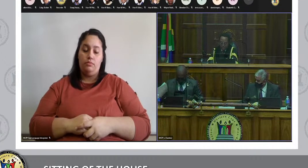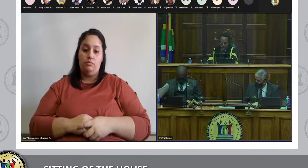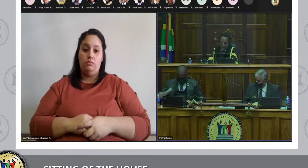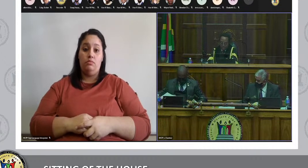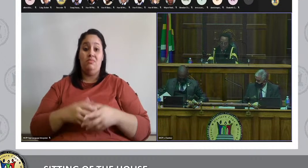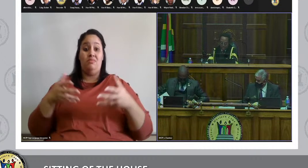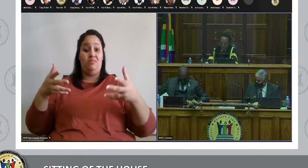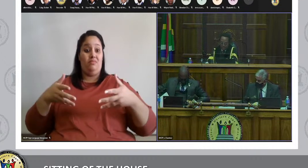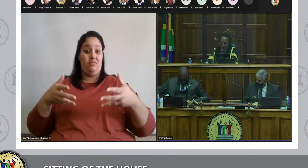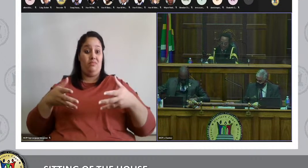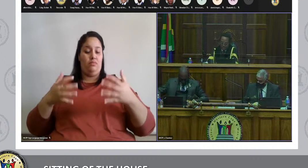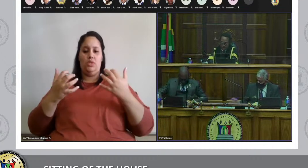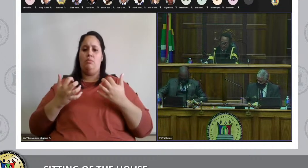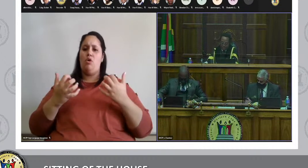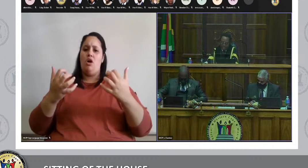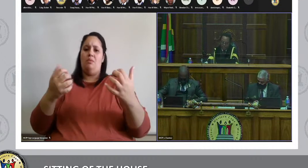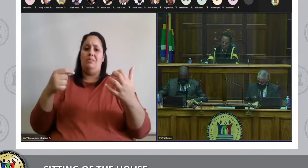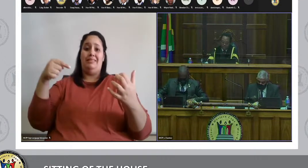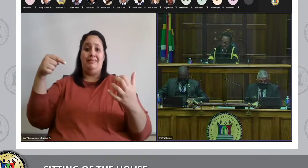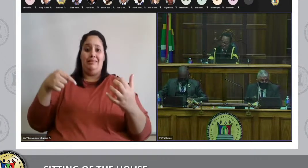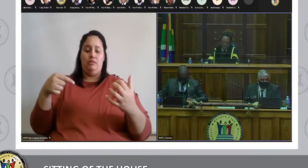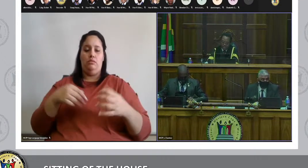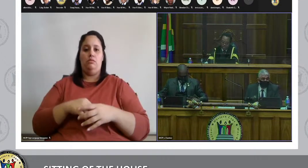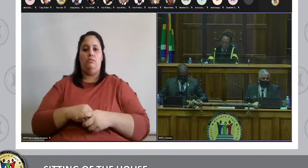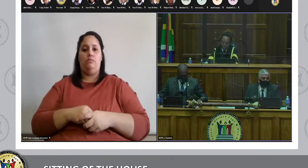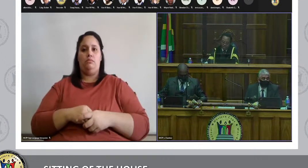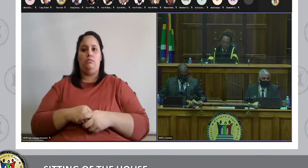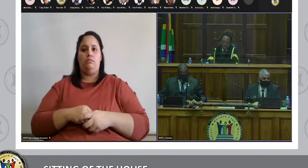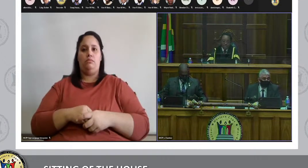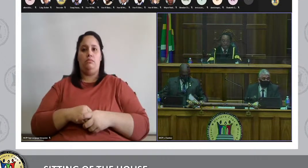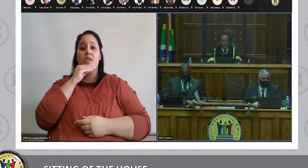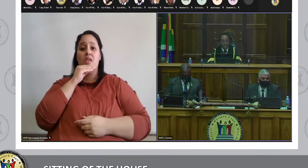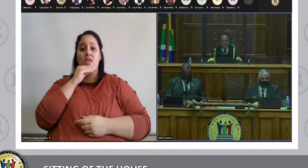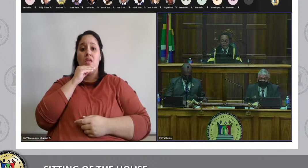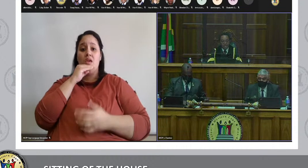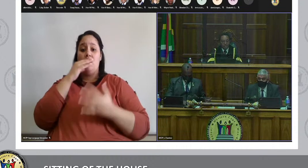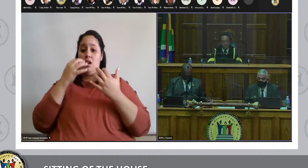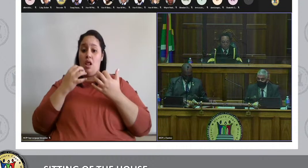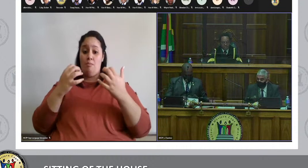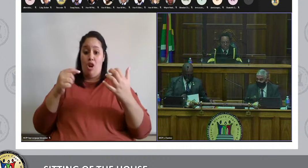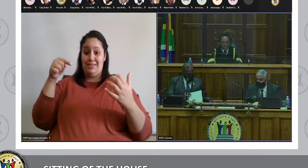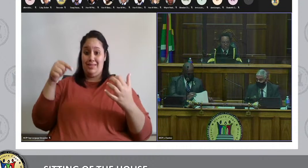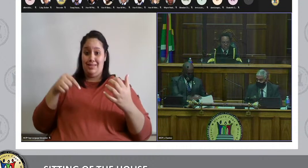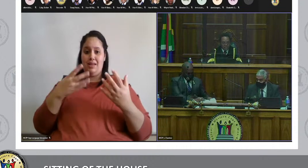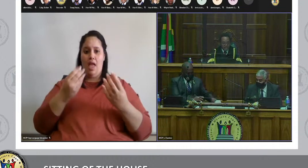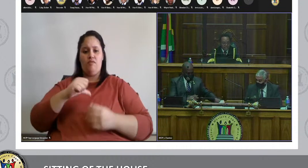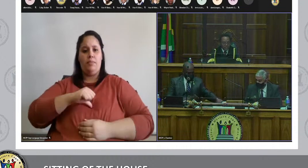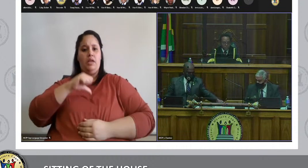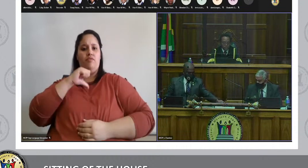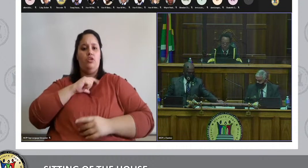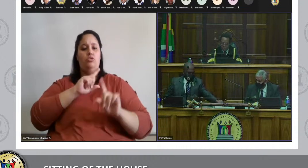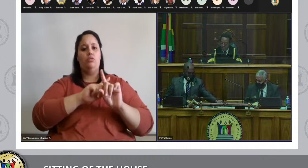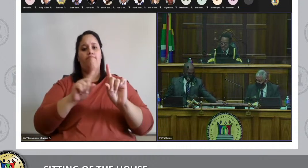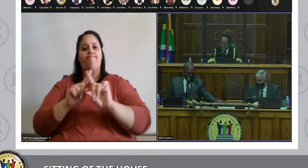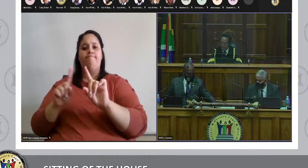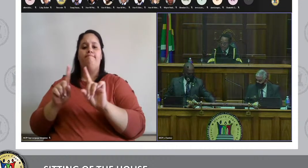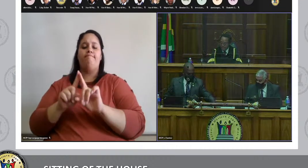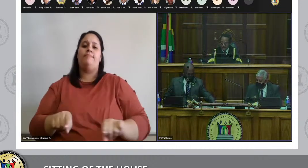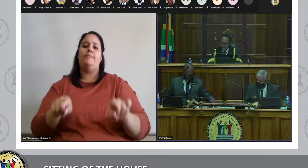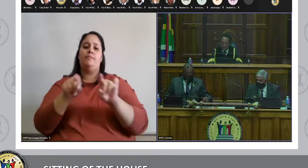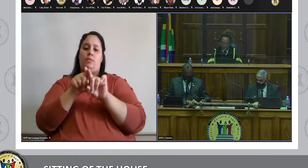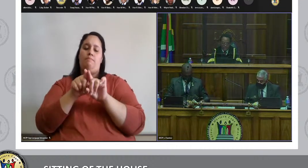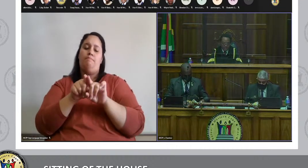parliament where the same privileges that the honorable members are entitled to